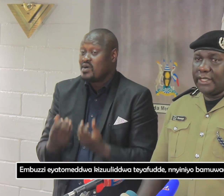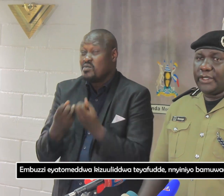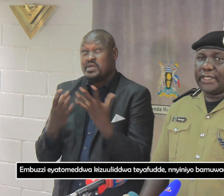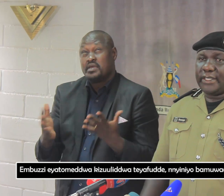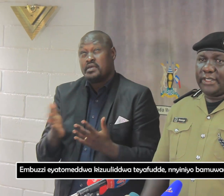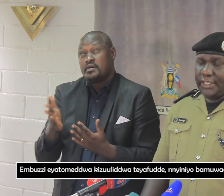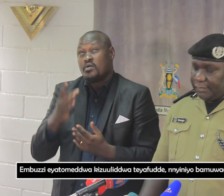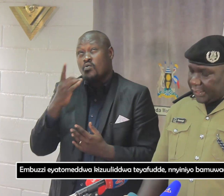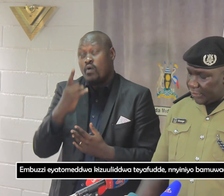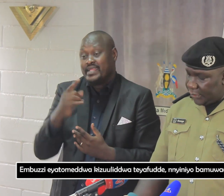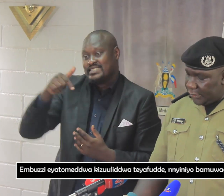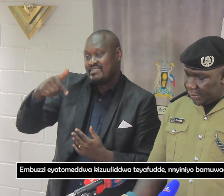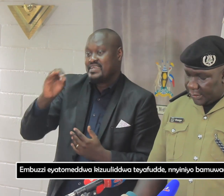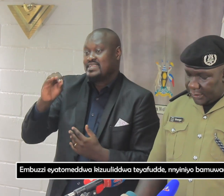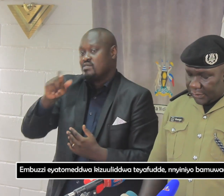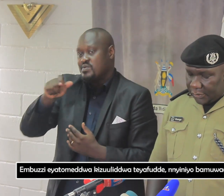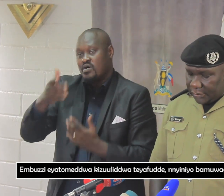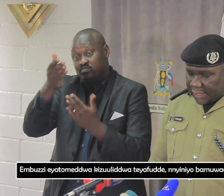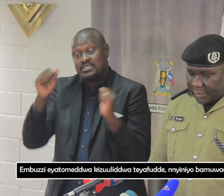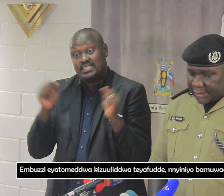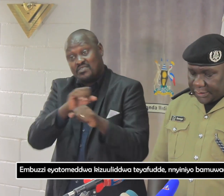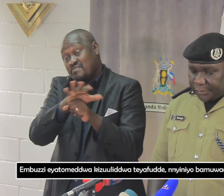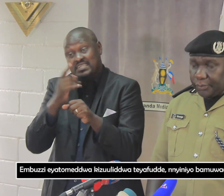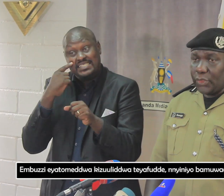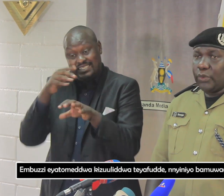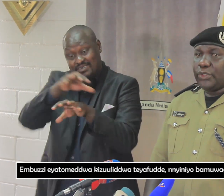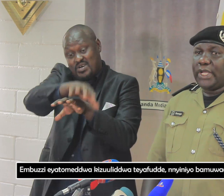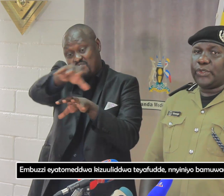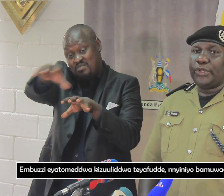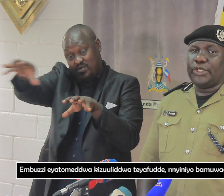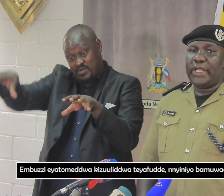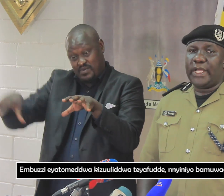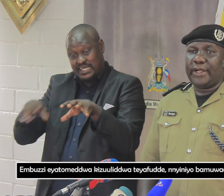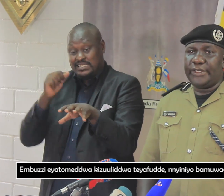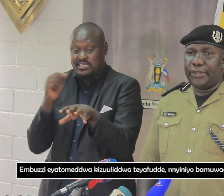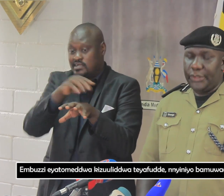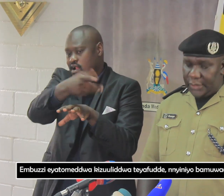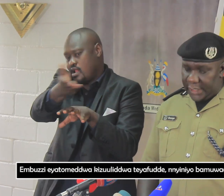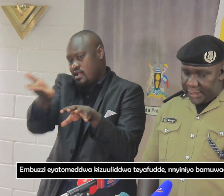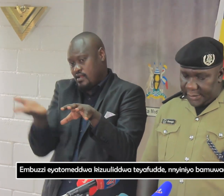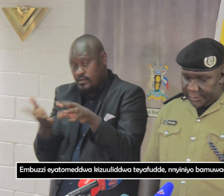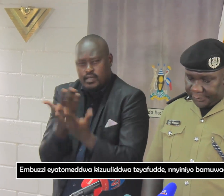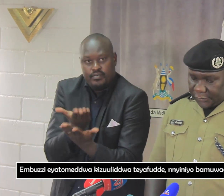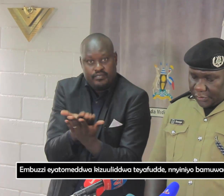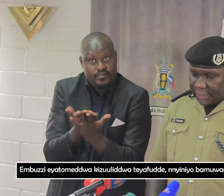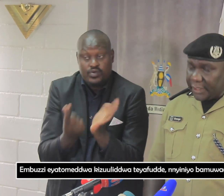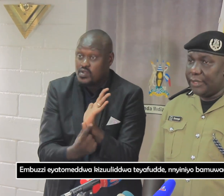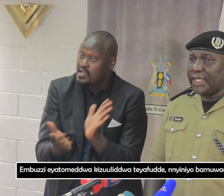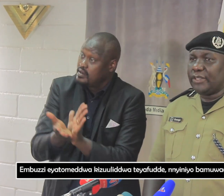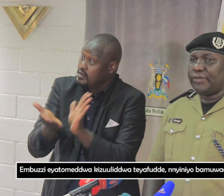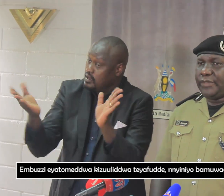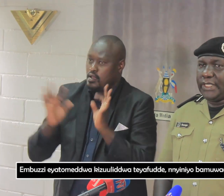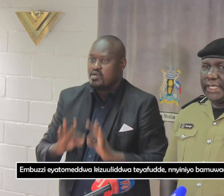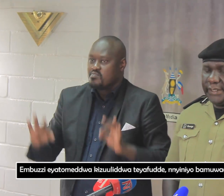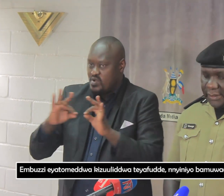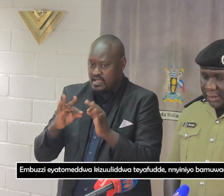about 170 infections. So you can imagine, we do want to continue encouraging all Ugandans to make the